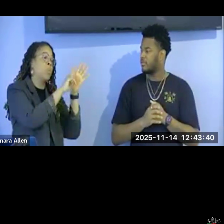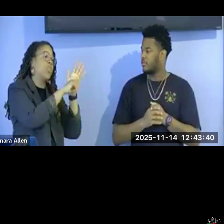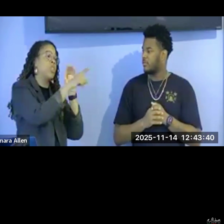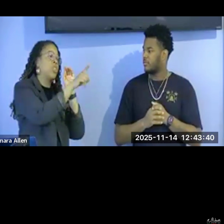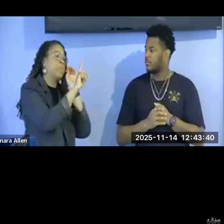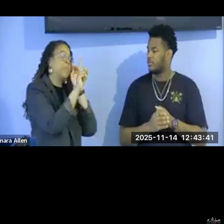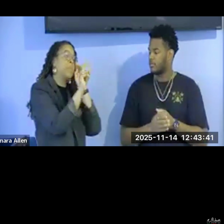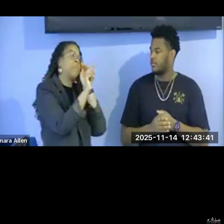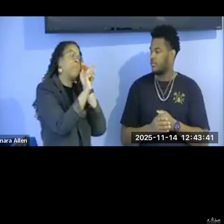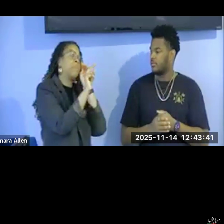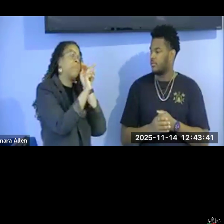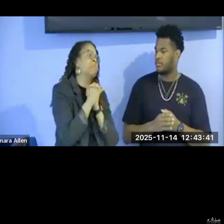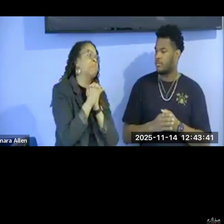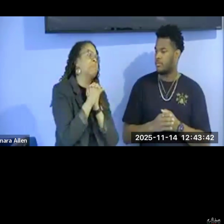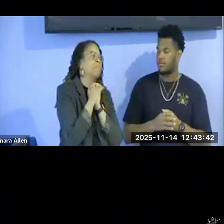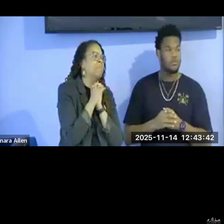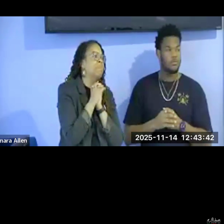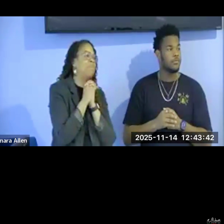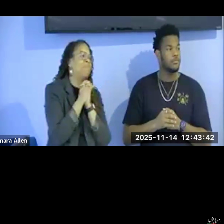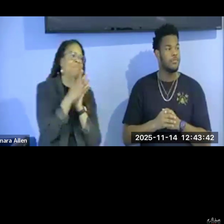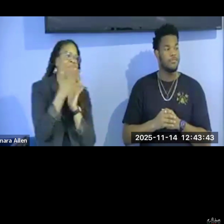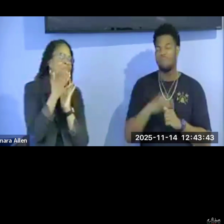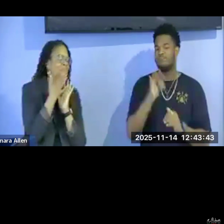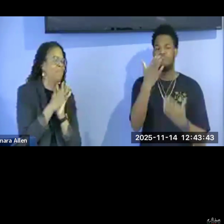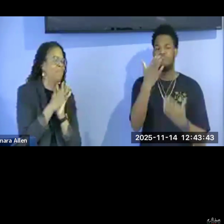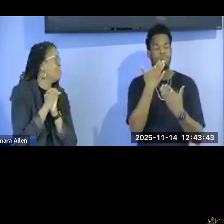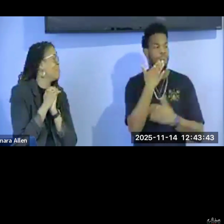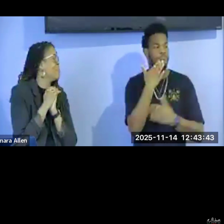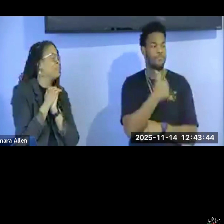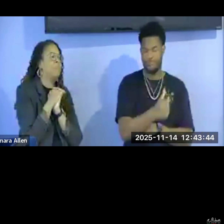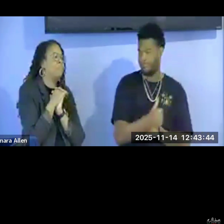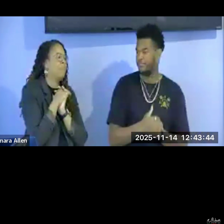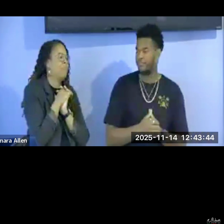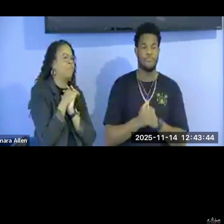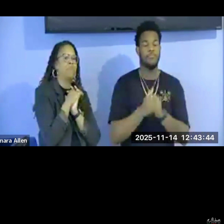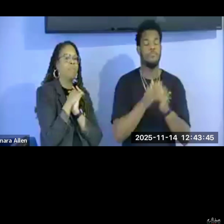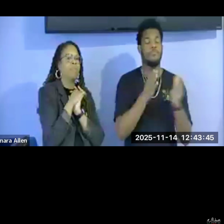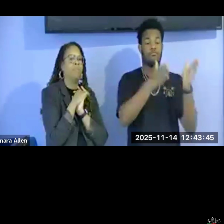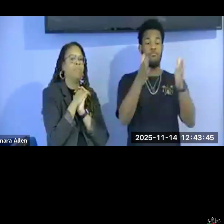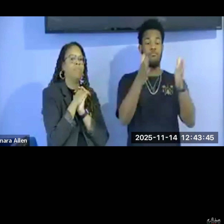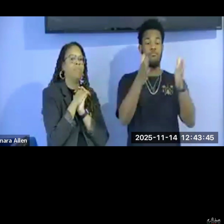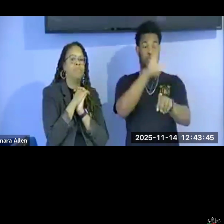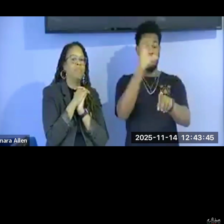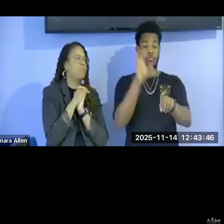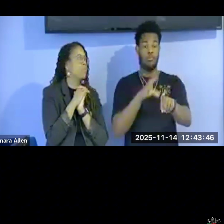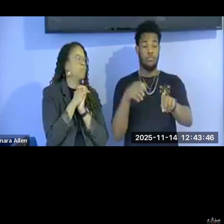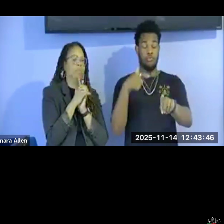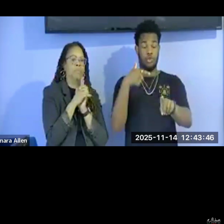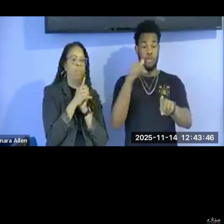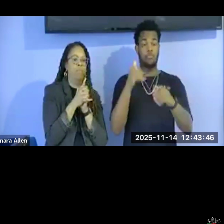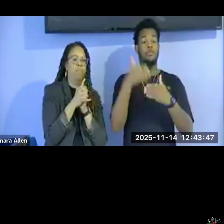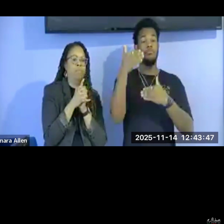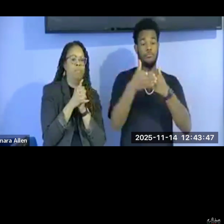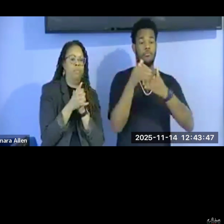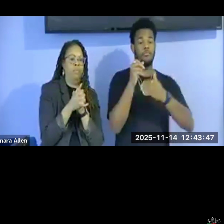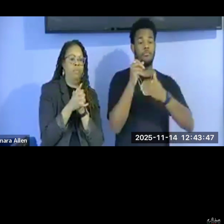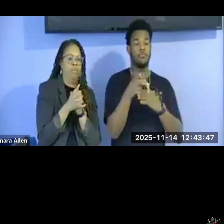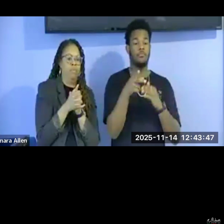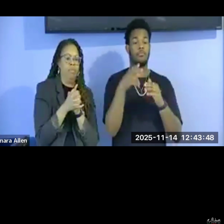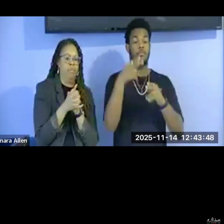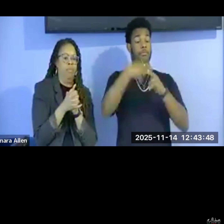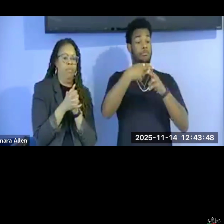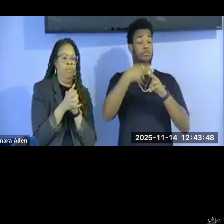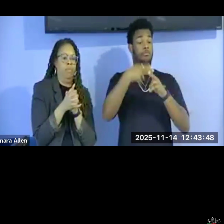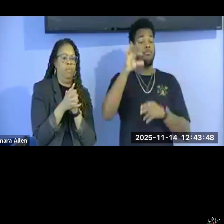That wasn't a focus within my research, but that is something worth looking into for sure. Thank you for that question. Thank you so much.